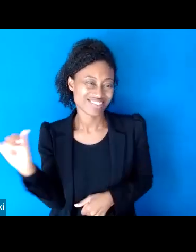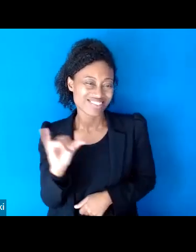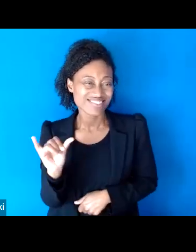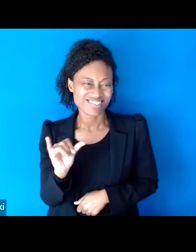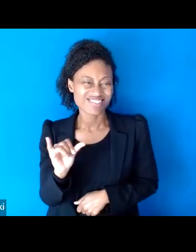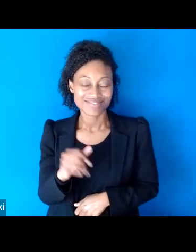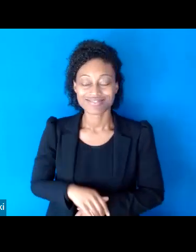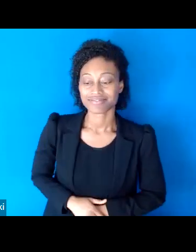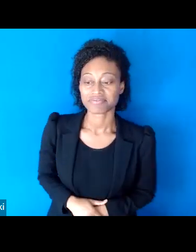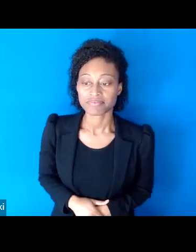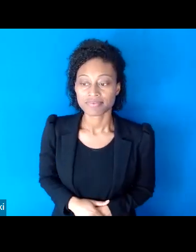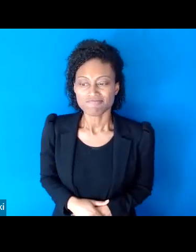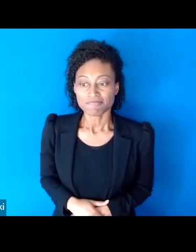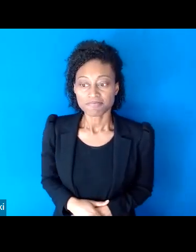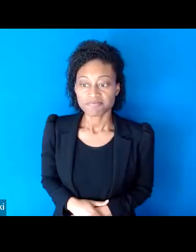us.